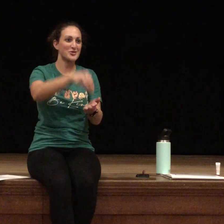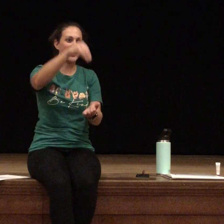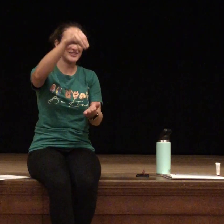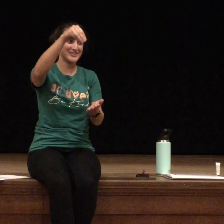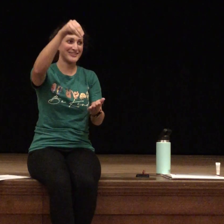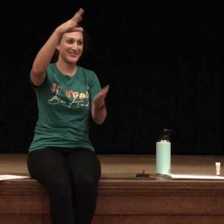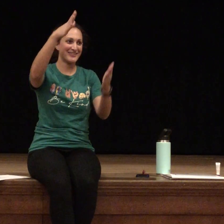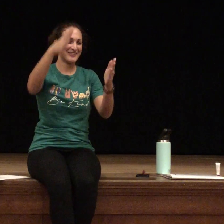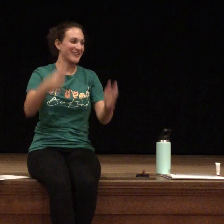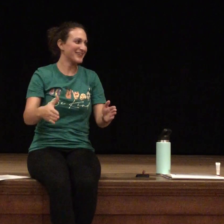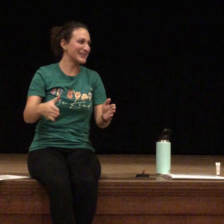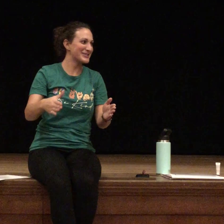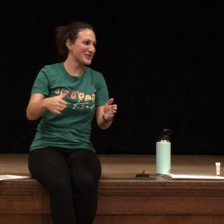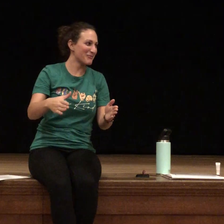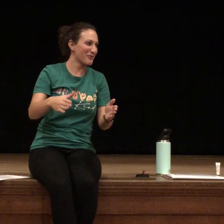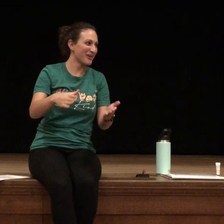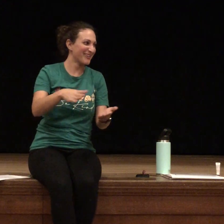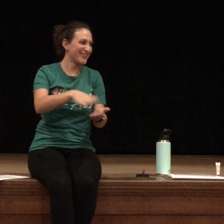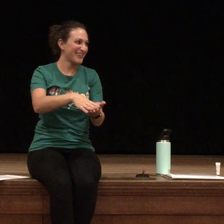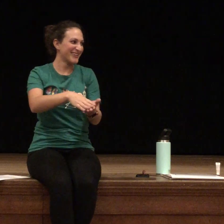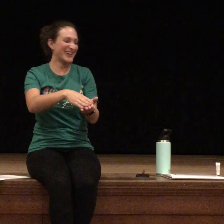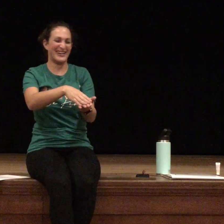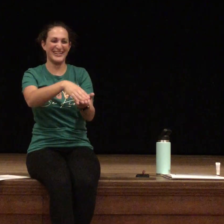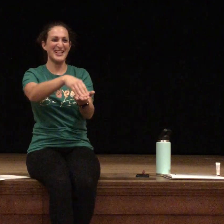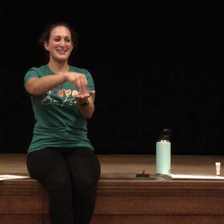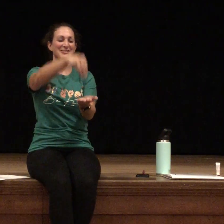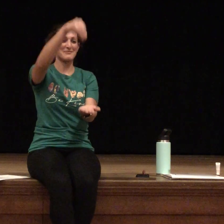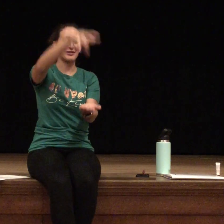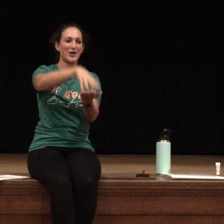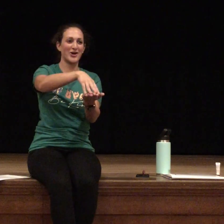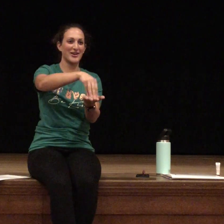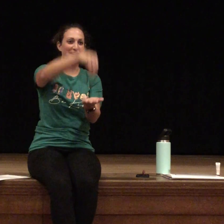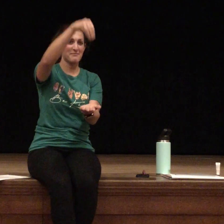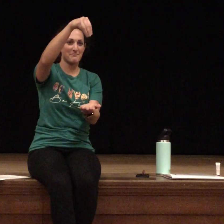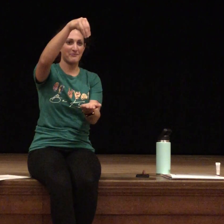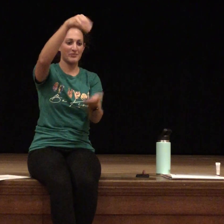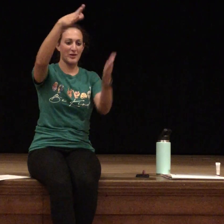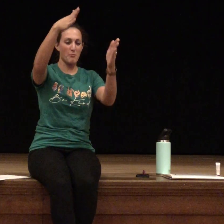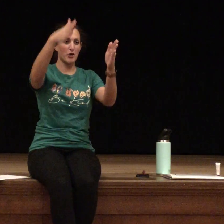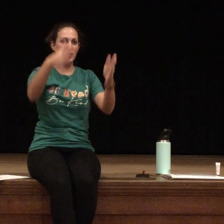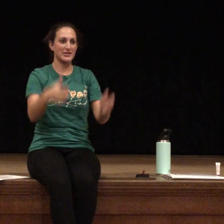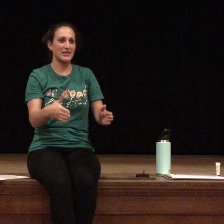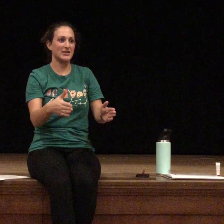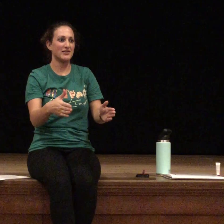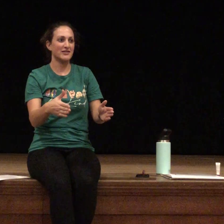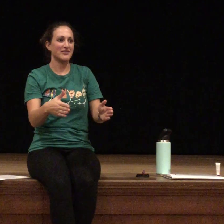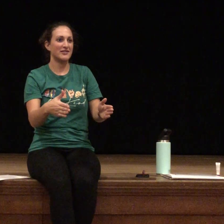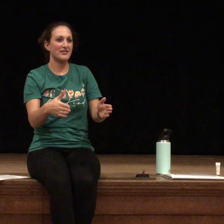Student. Did I teach you that before? So it's going to be learn, person is